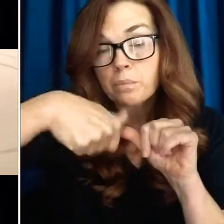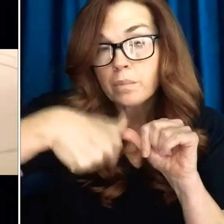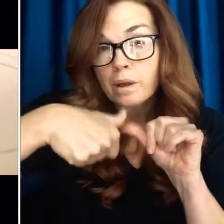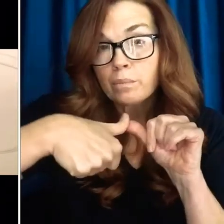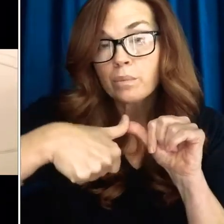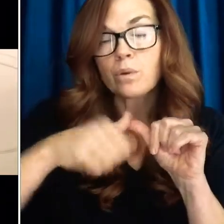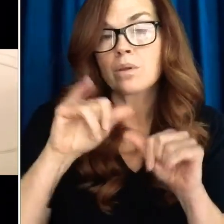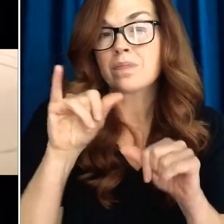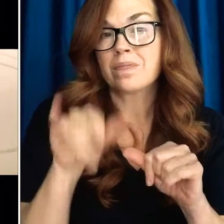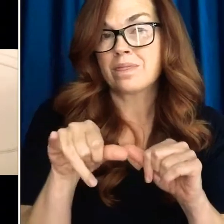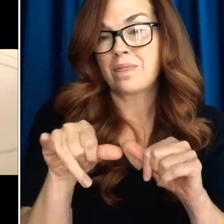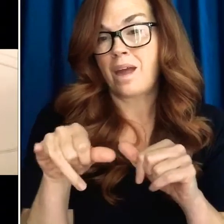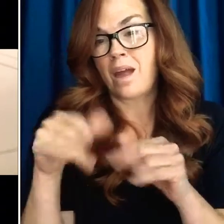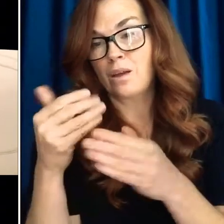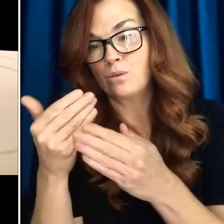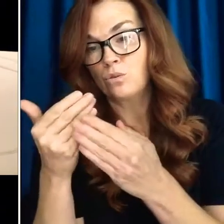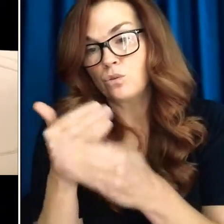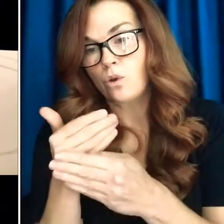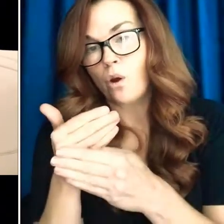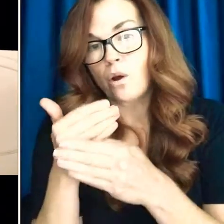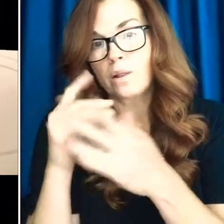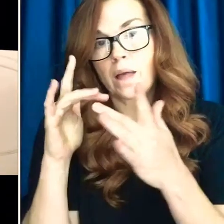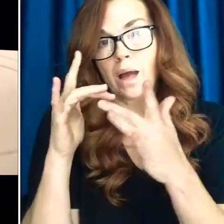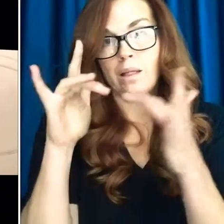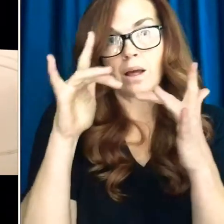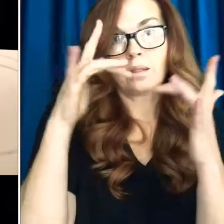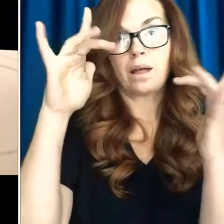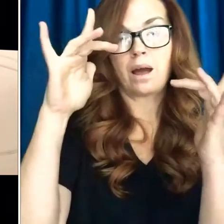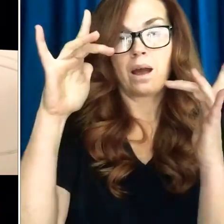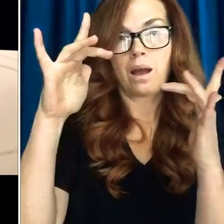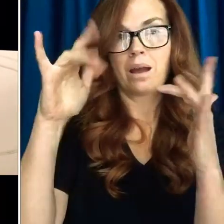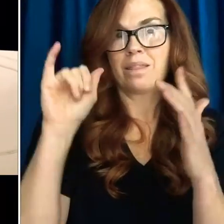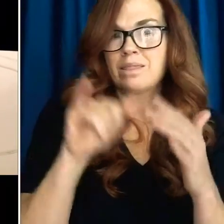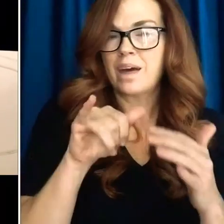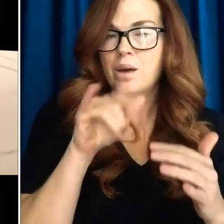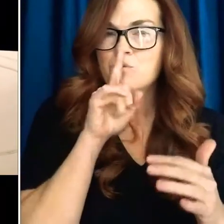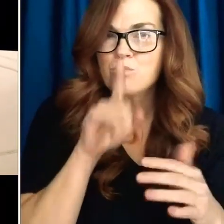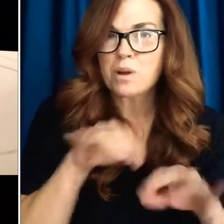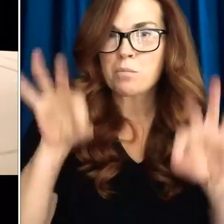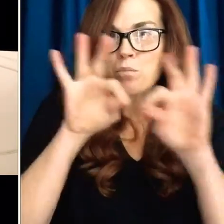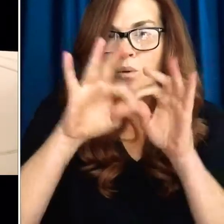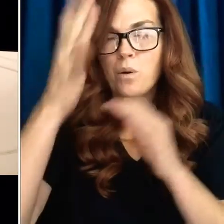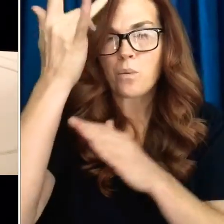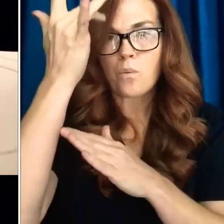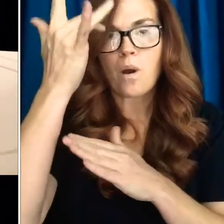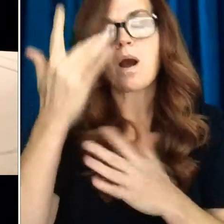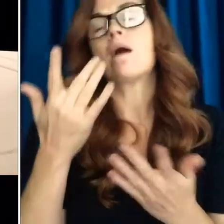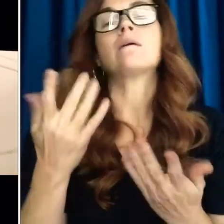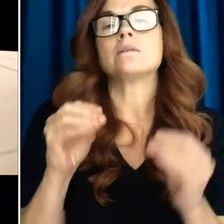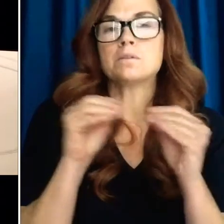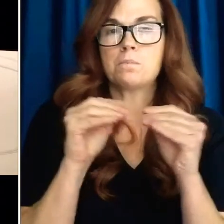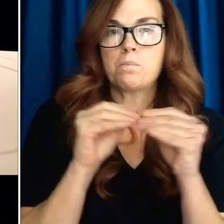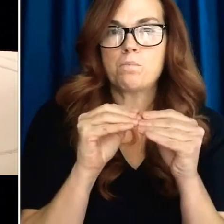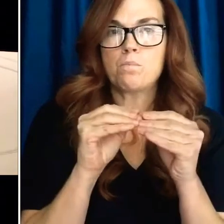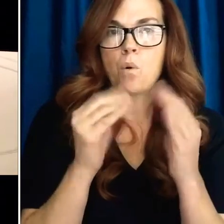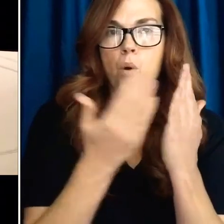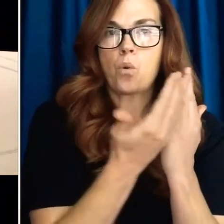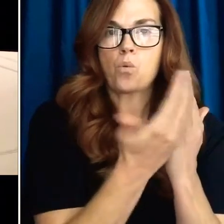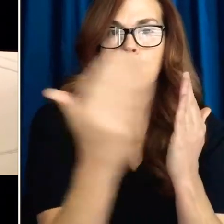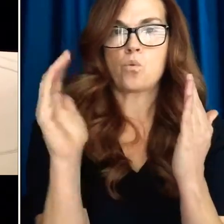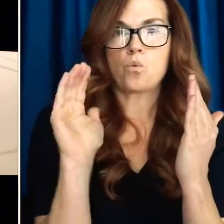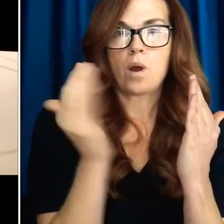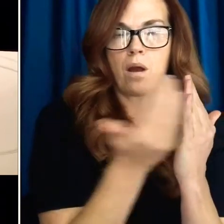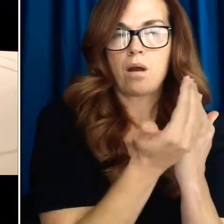that the shading here in the corners of the eye is very important to make it look round, to make the white part of the eye look